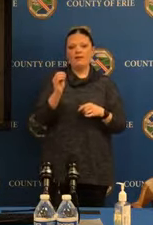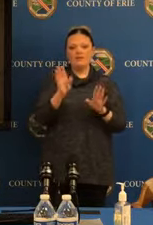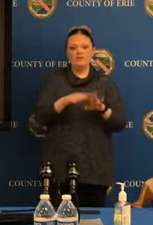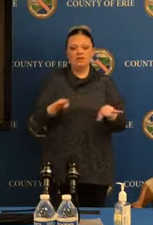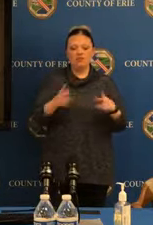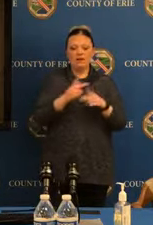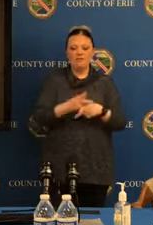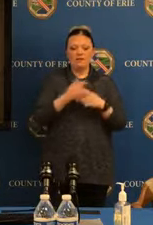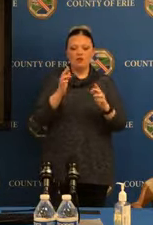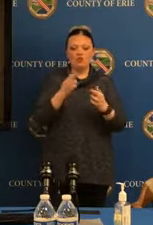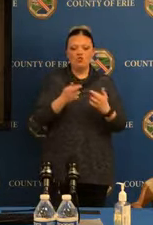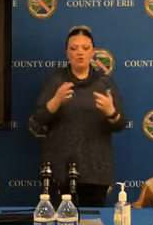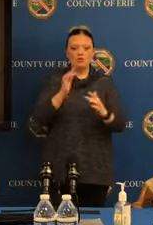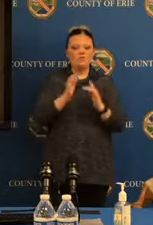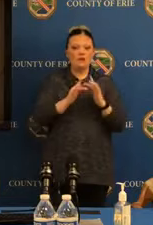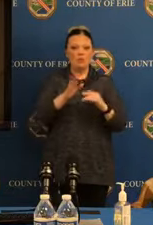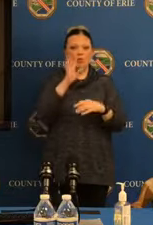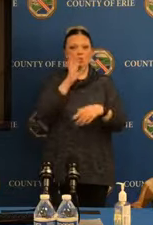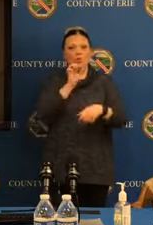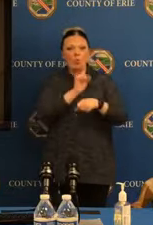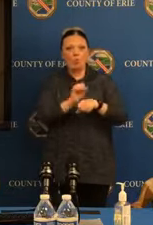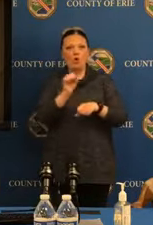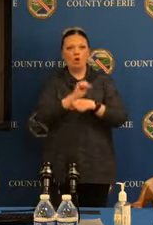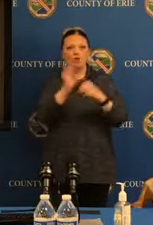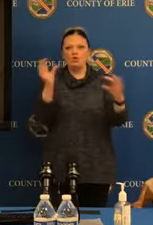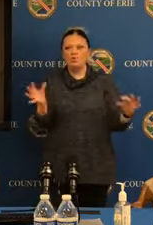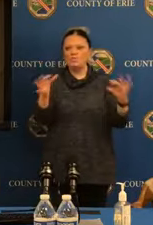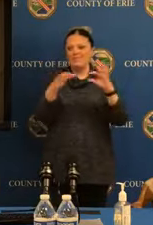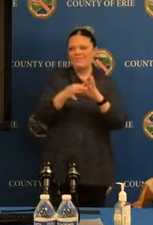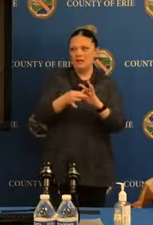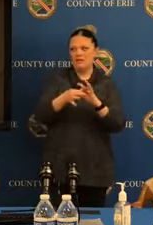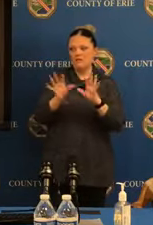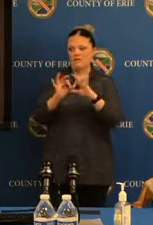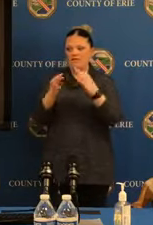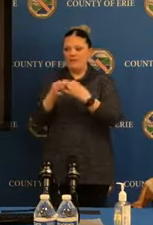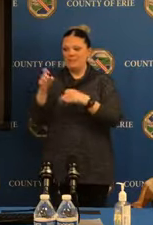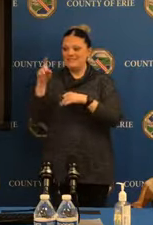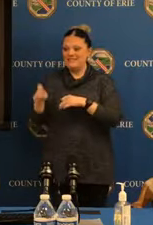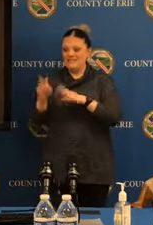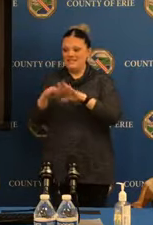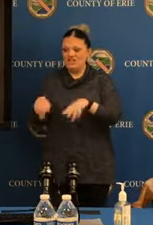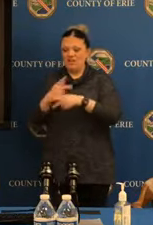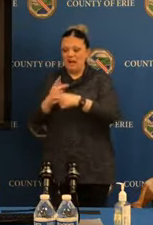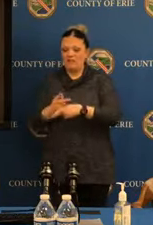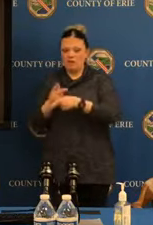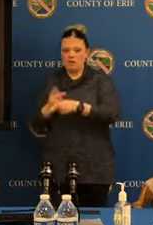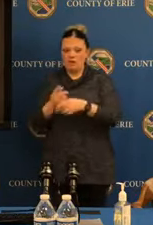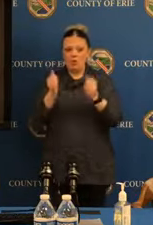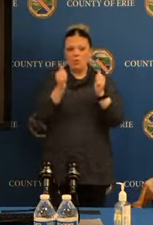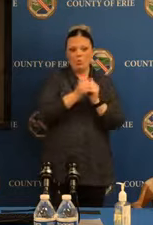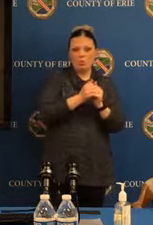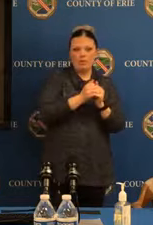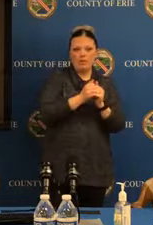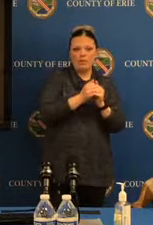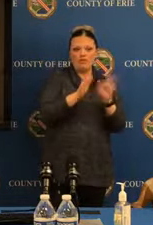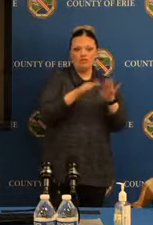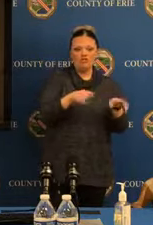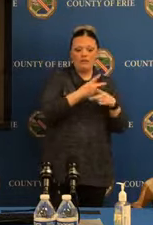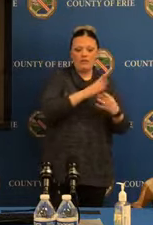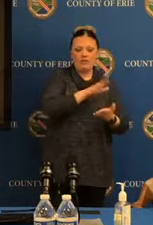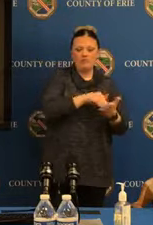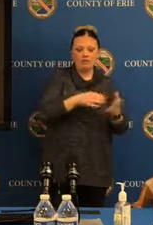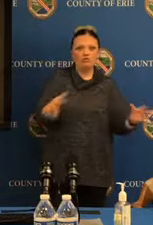Care Resource Network will work to connect the families that are in need of child care with your center.